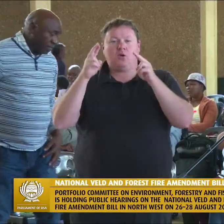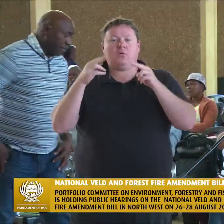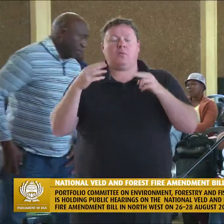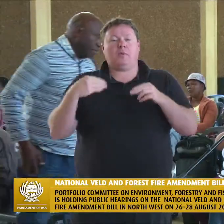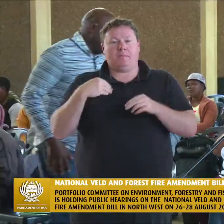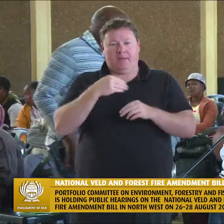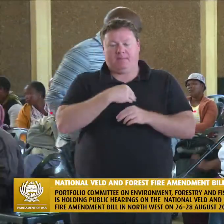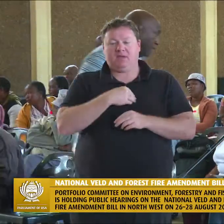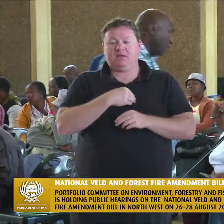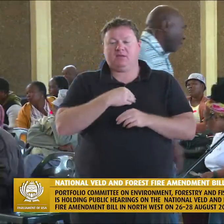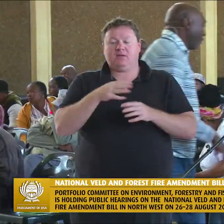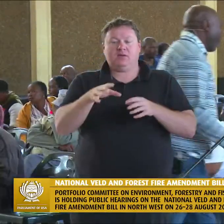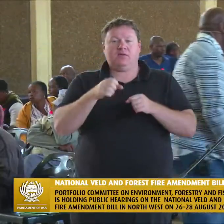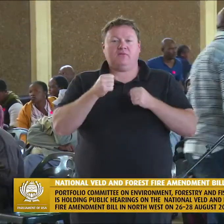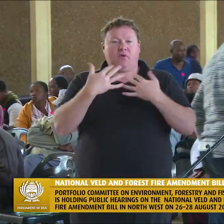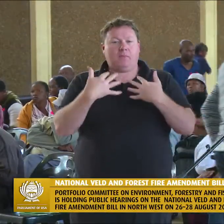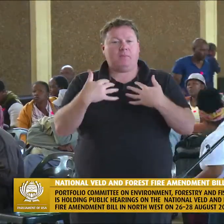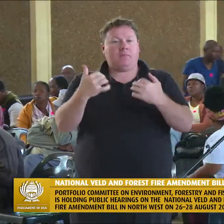from our